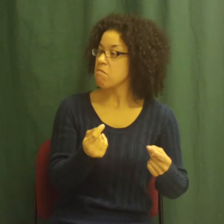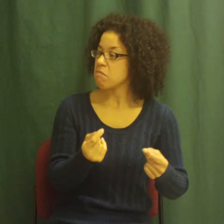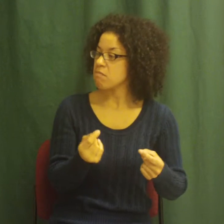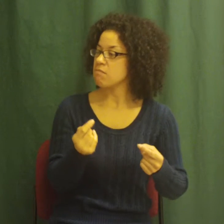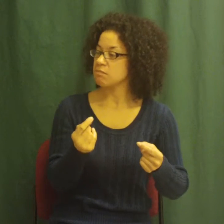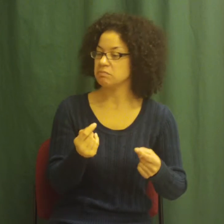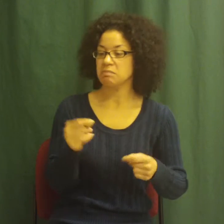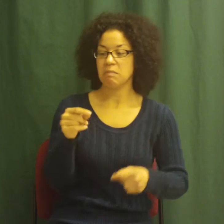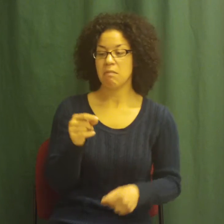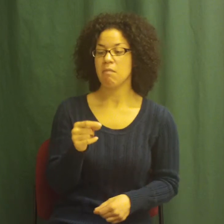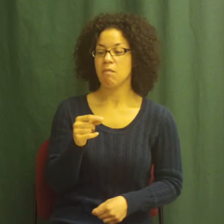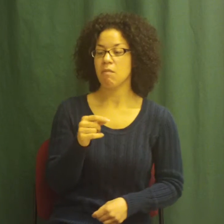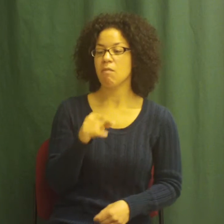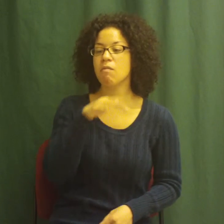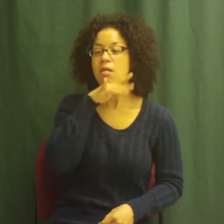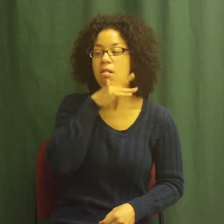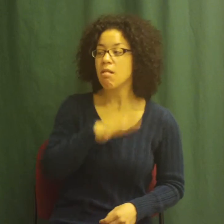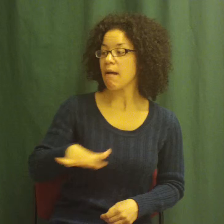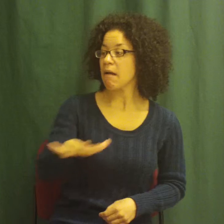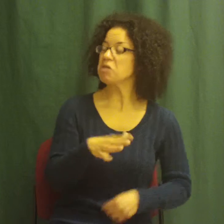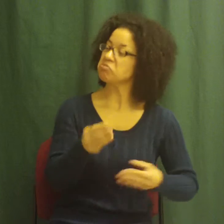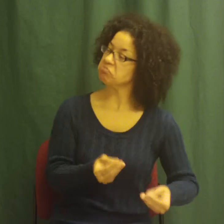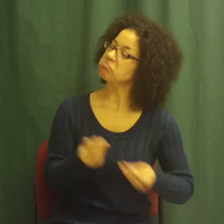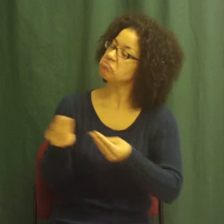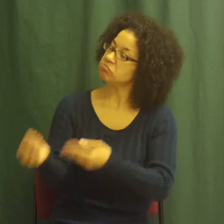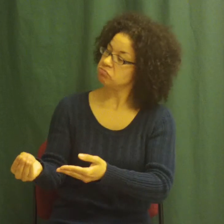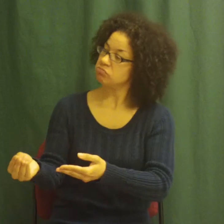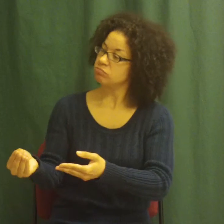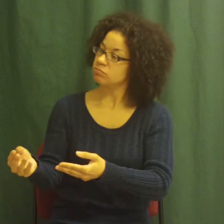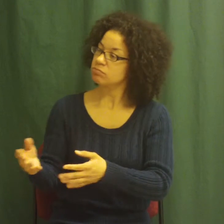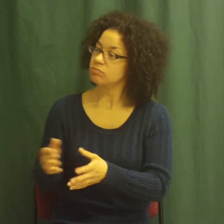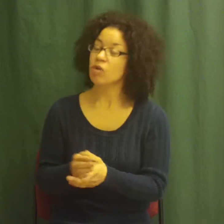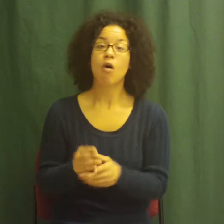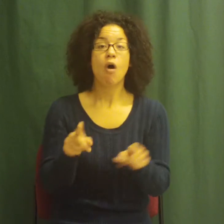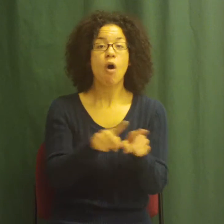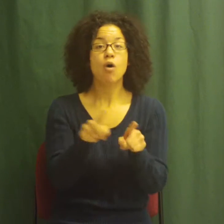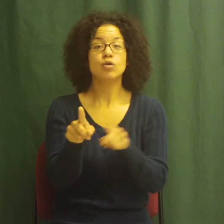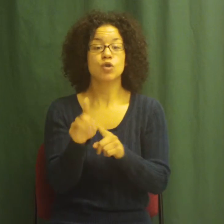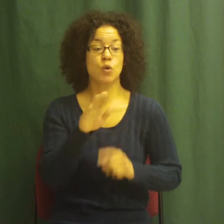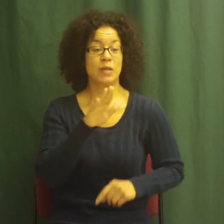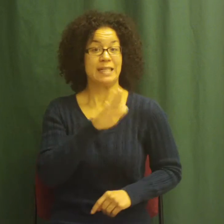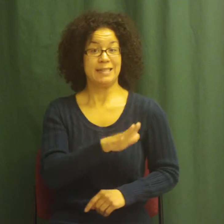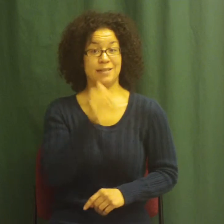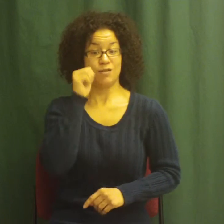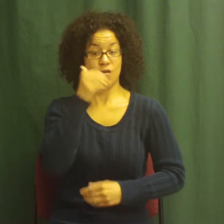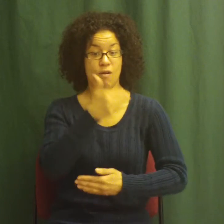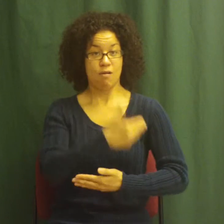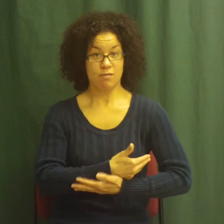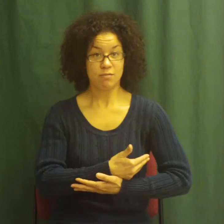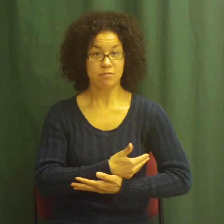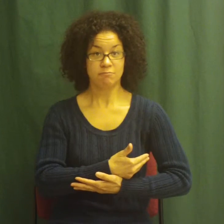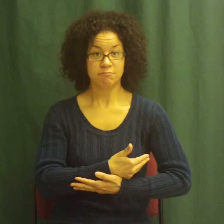even gave his daughter to the Viking chief Rollo. In return, the Vikings protected